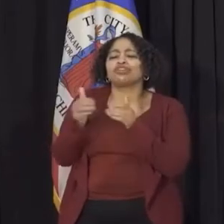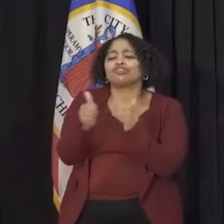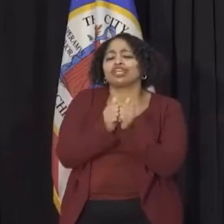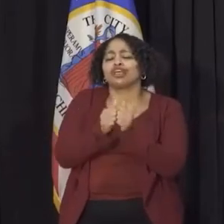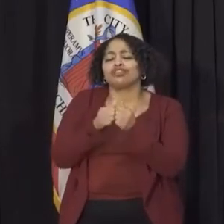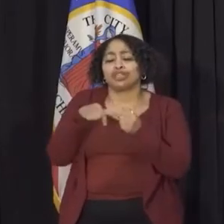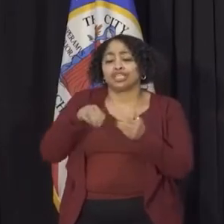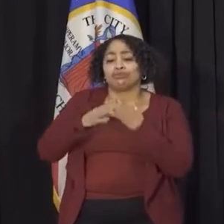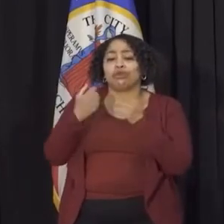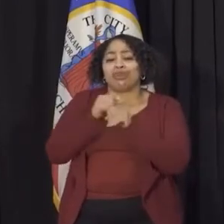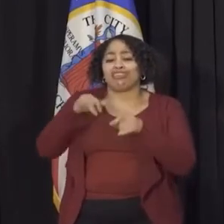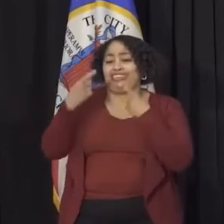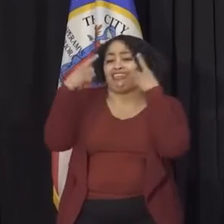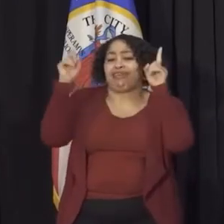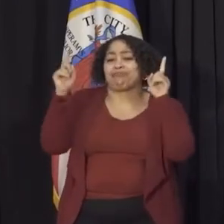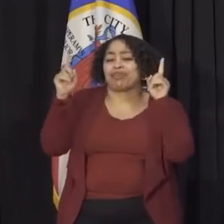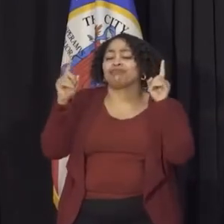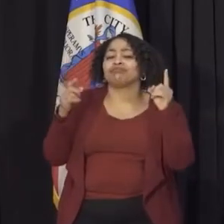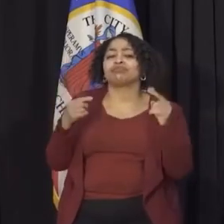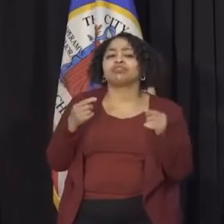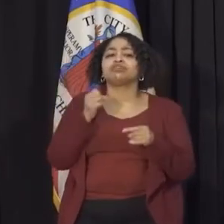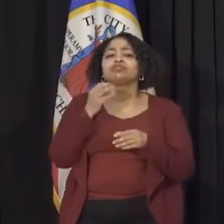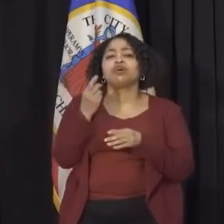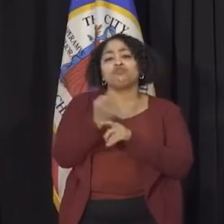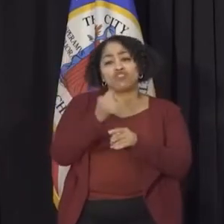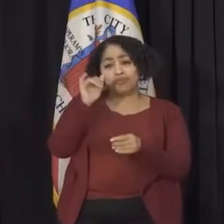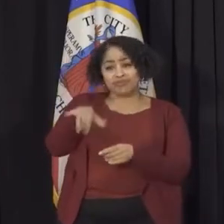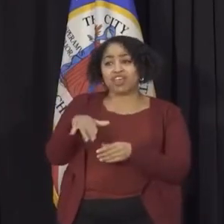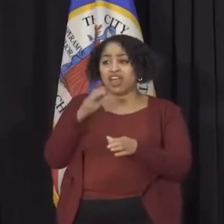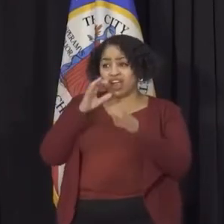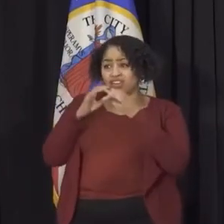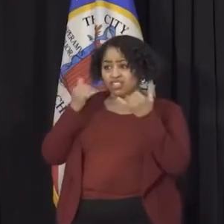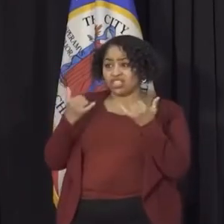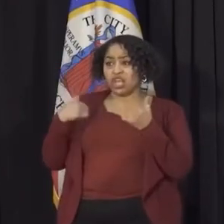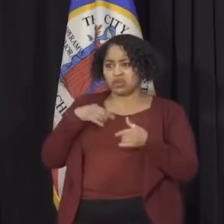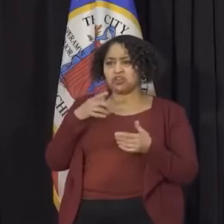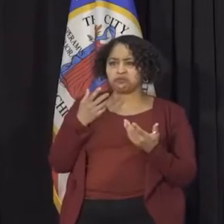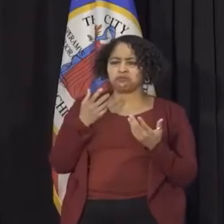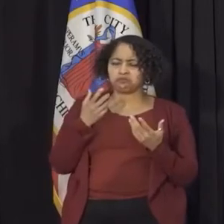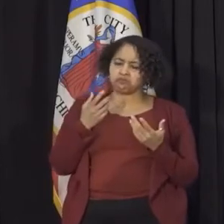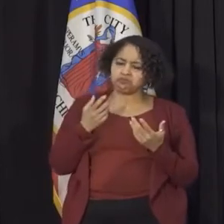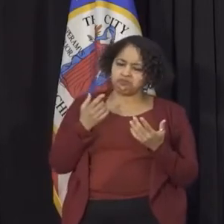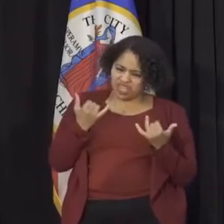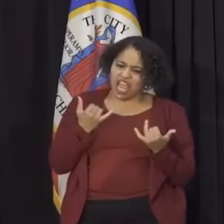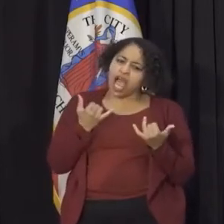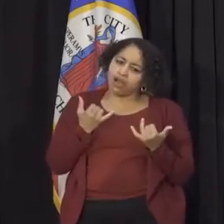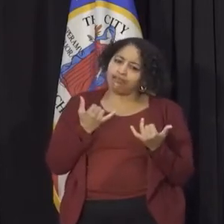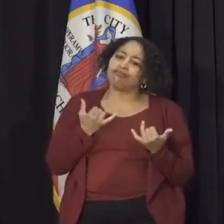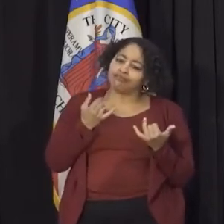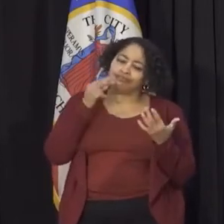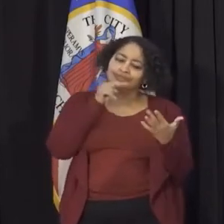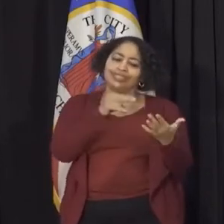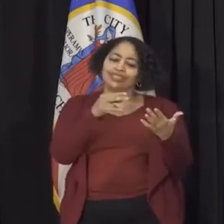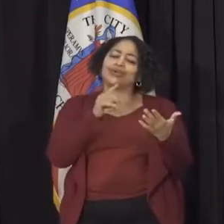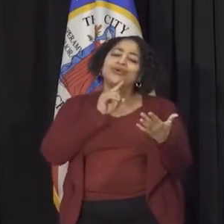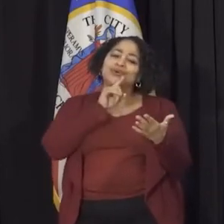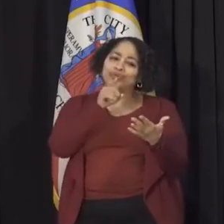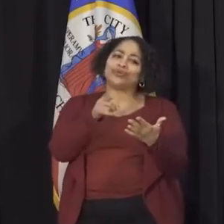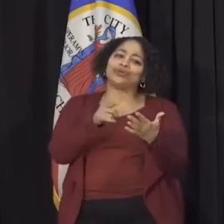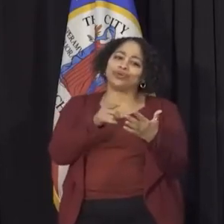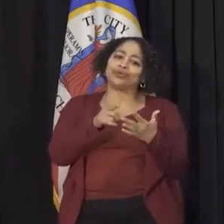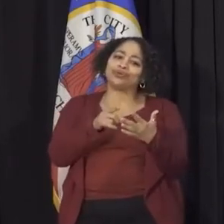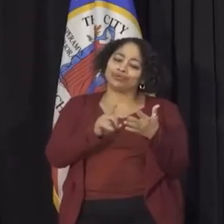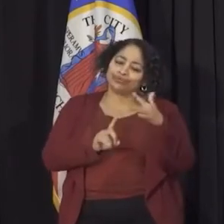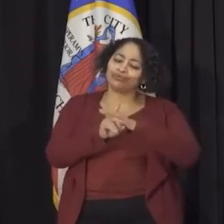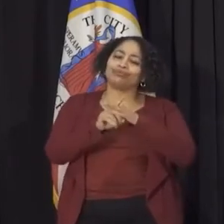make that happen. So as a result of that conversation today, we mark a defining moment in the history of Detroit Public Schools